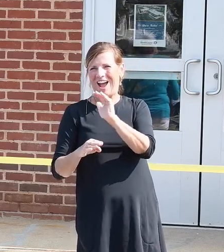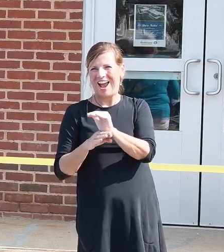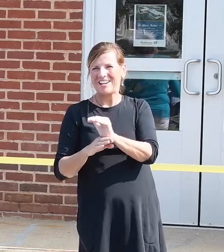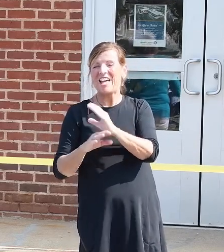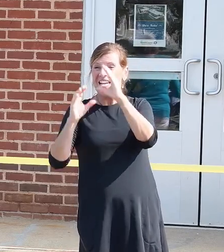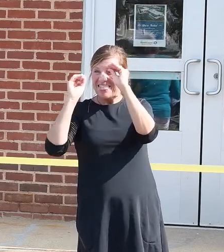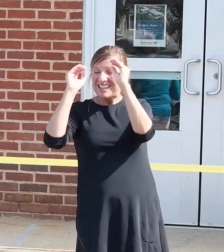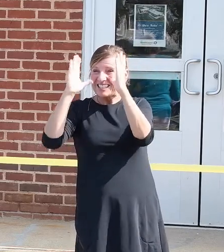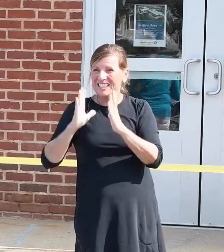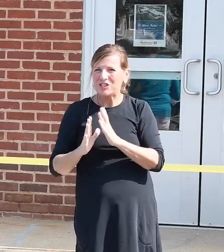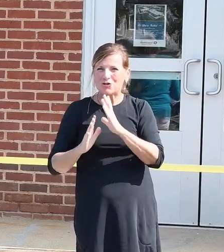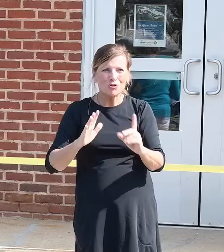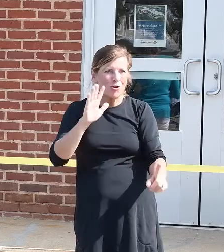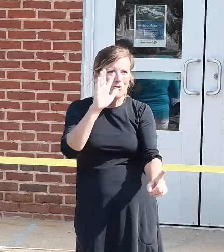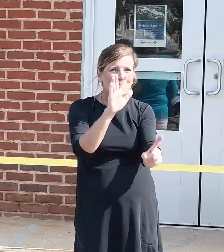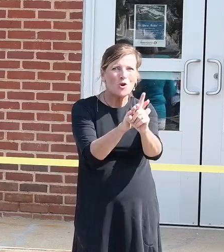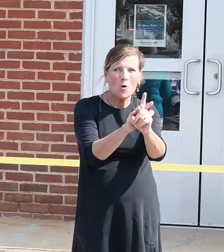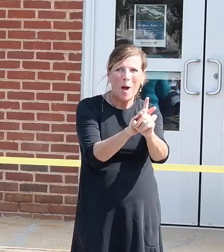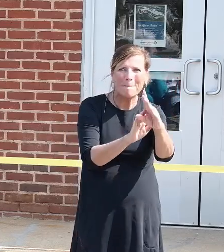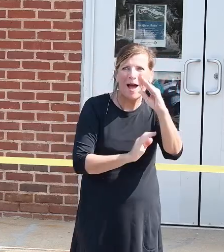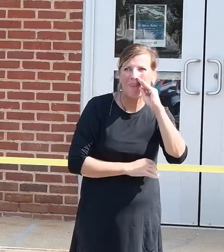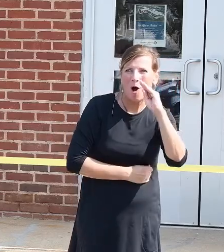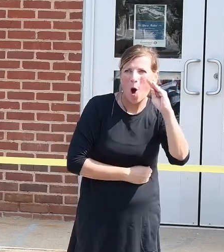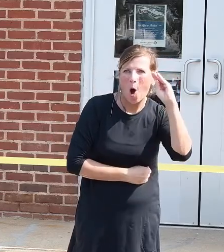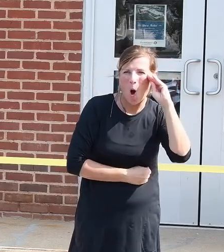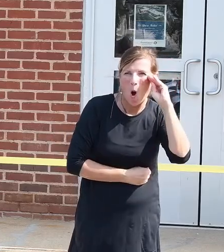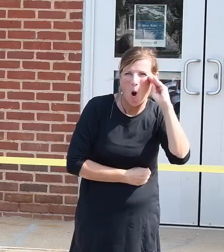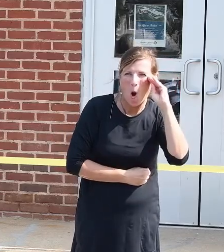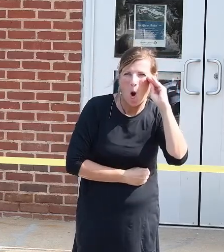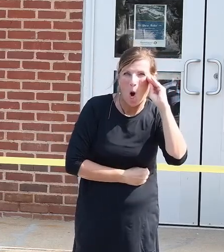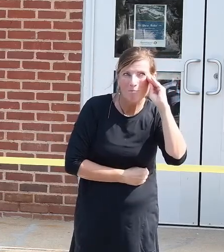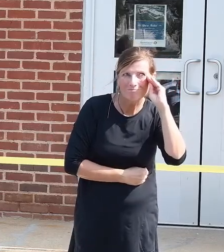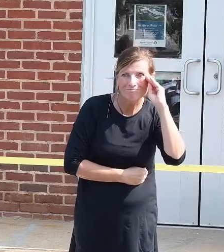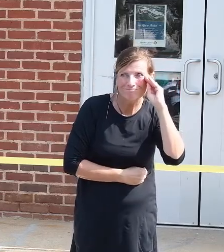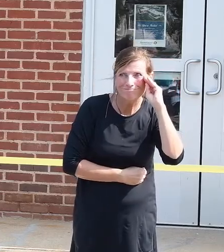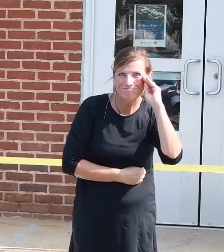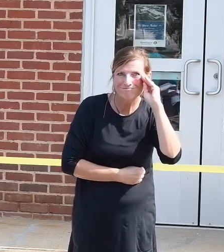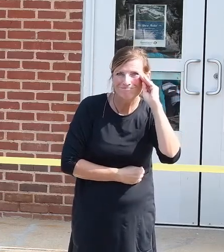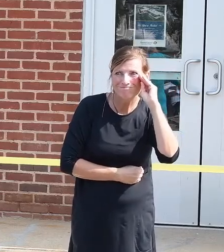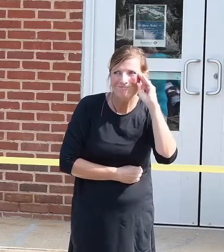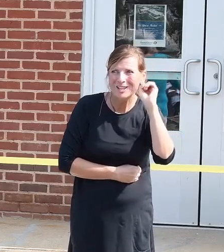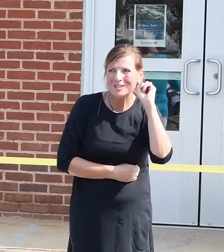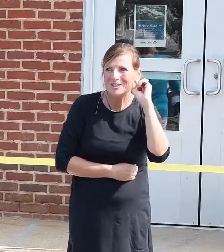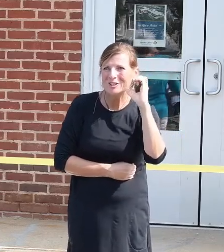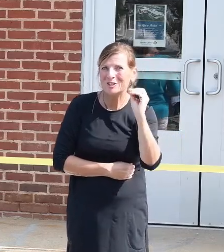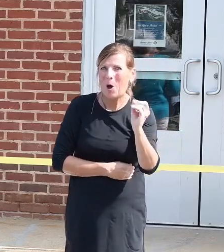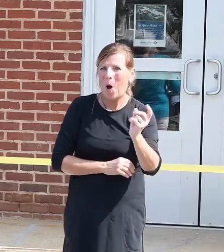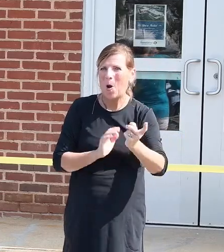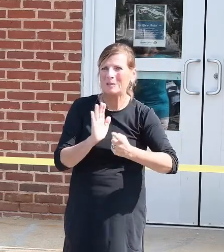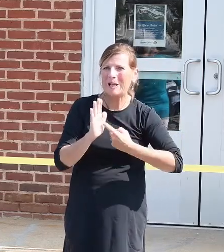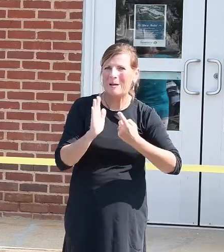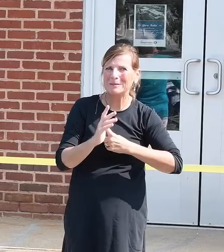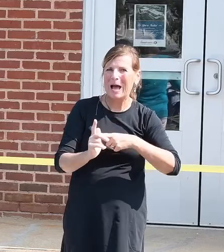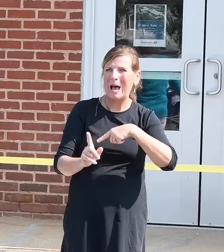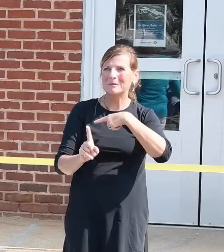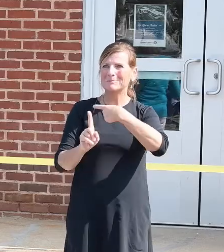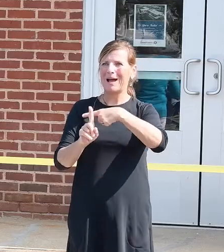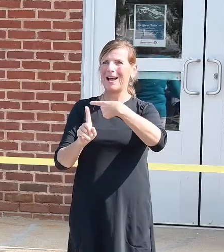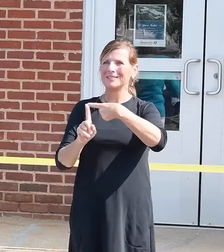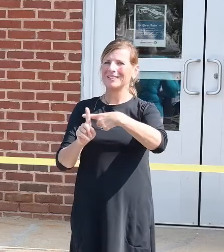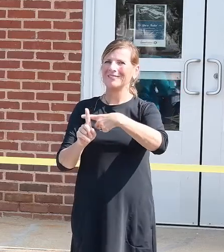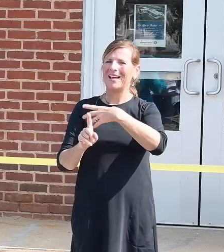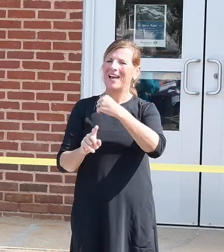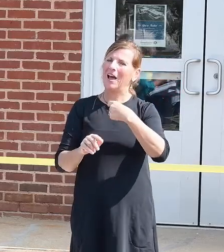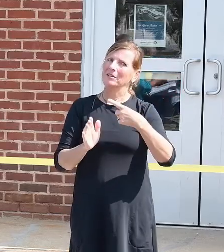the house of the parents. So Mr. Charity said sometimes that was a good thing,